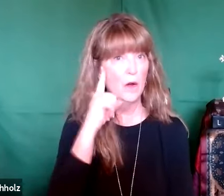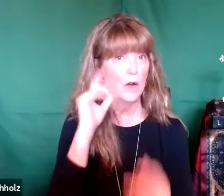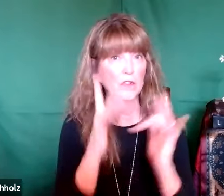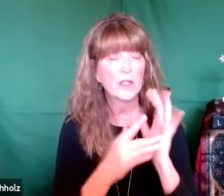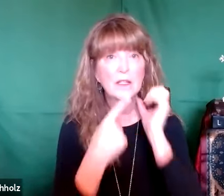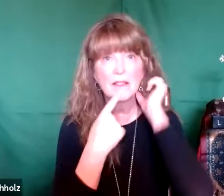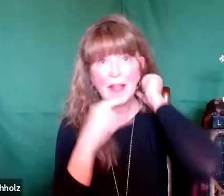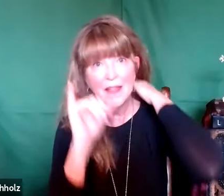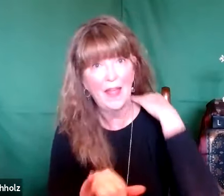have.